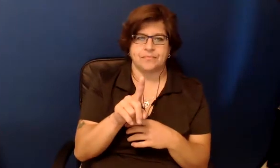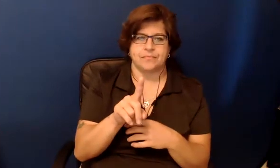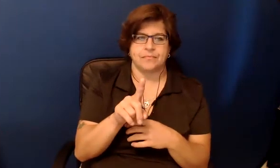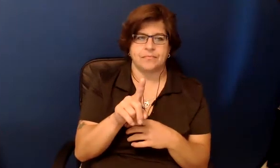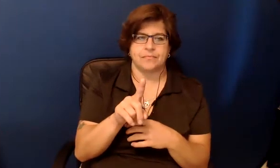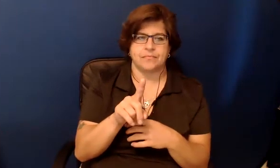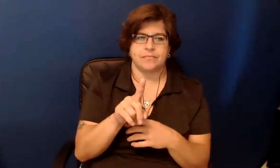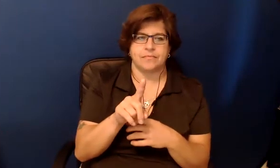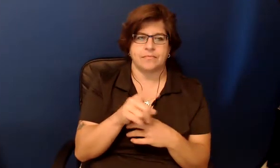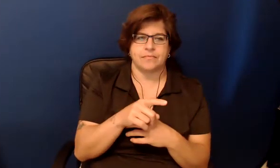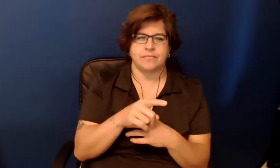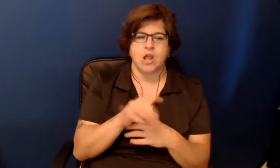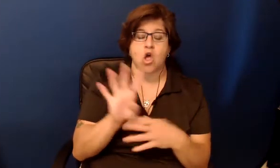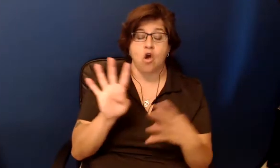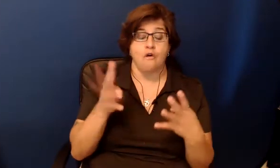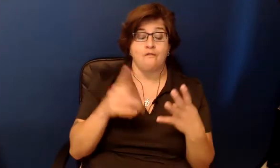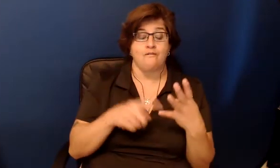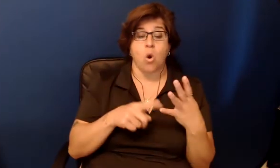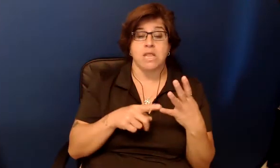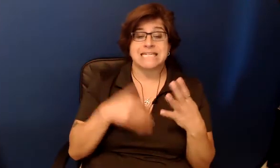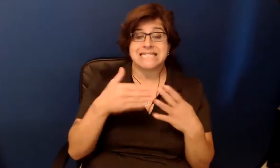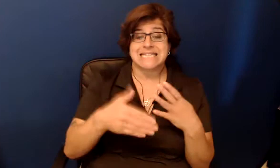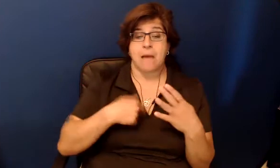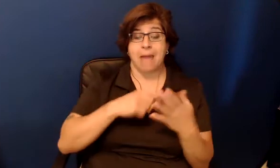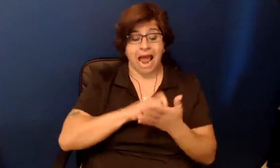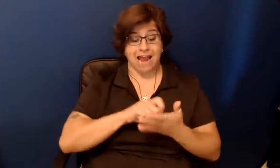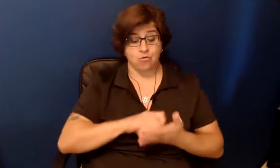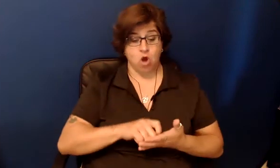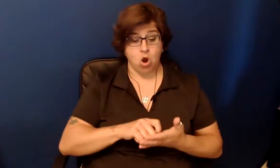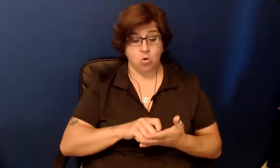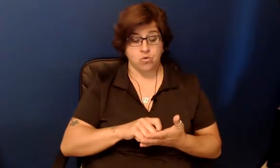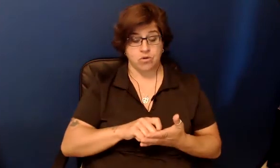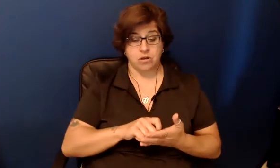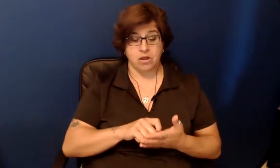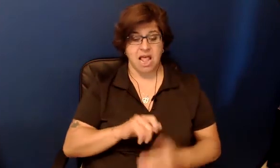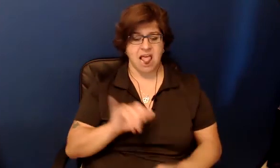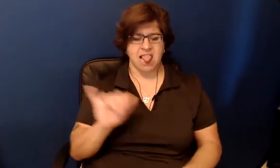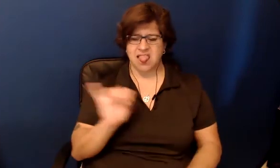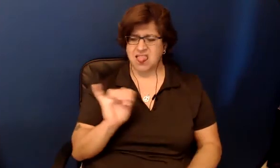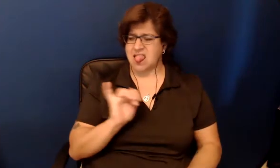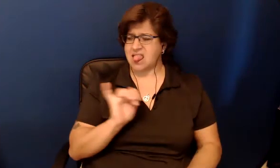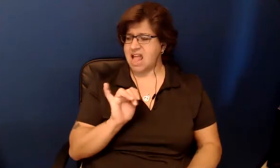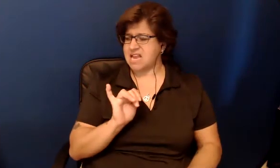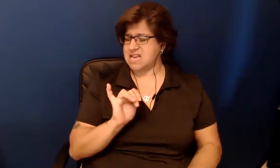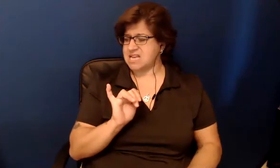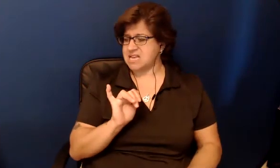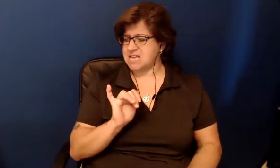when I was, I wrote this 4th step as if I were never